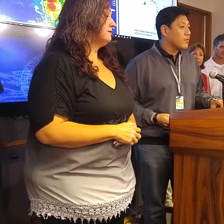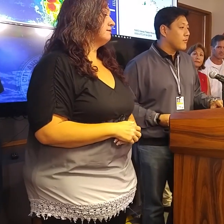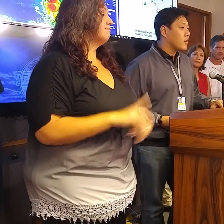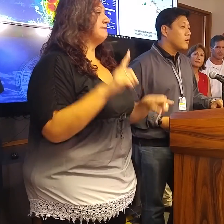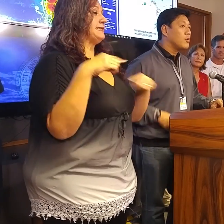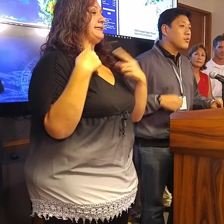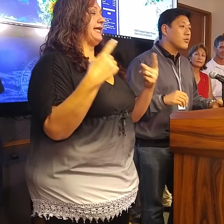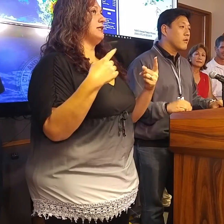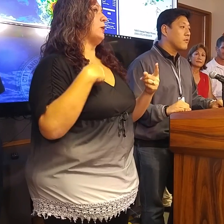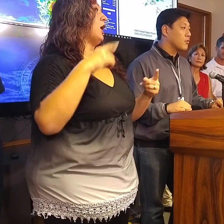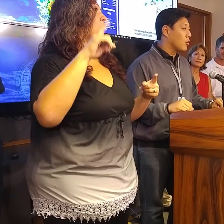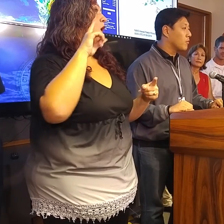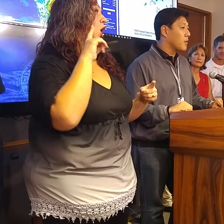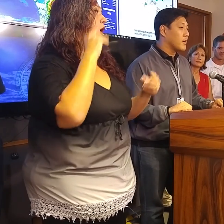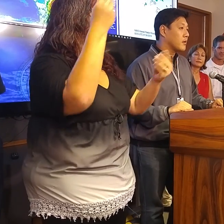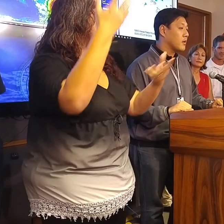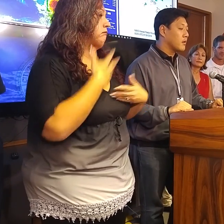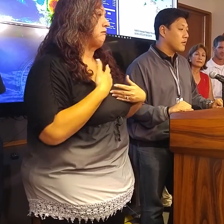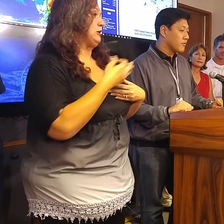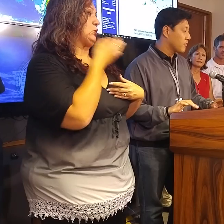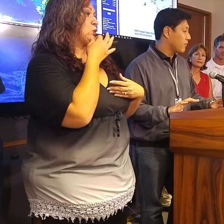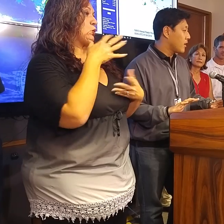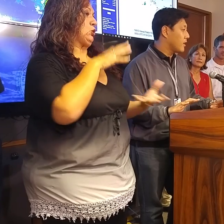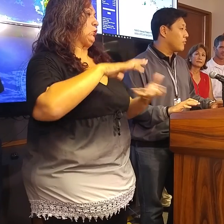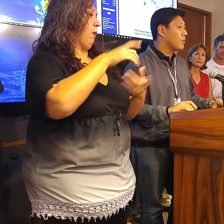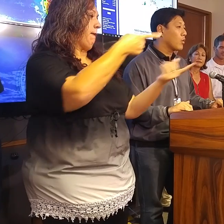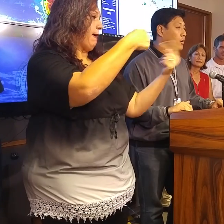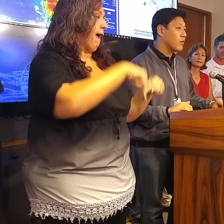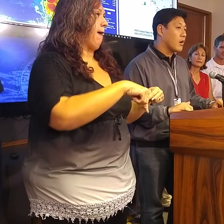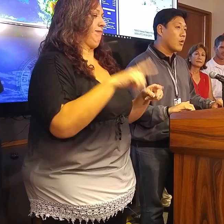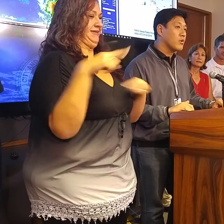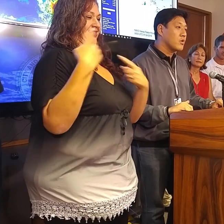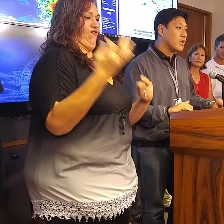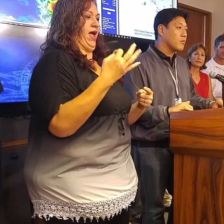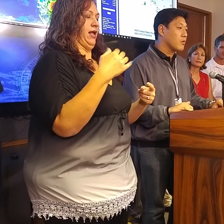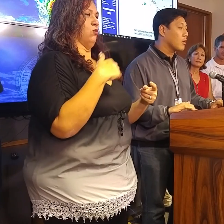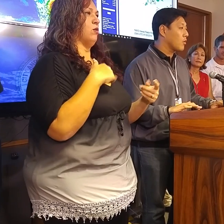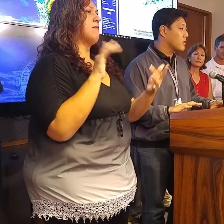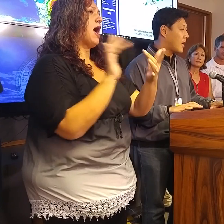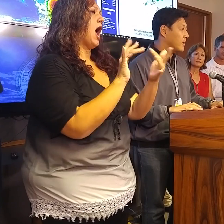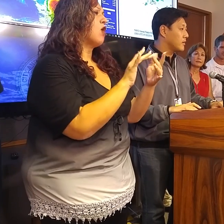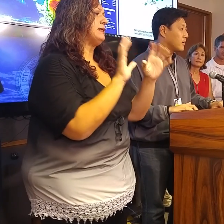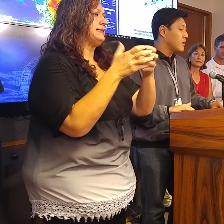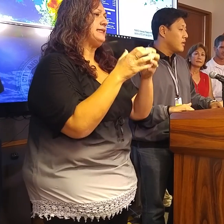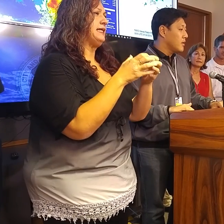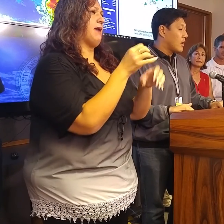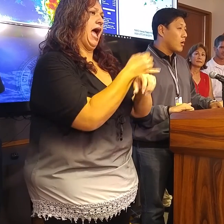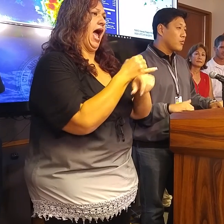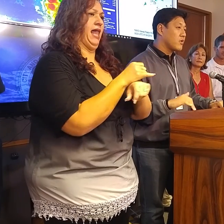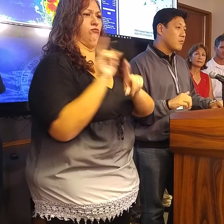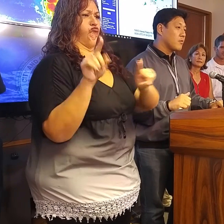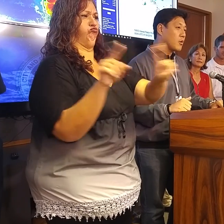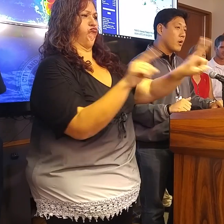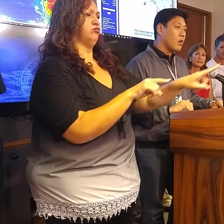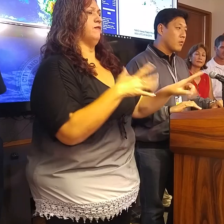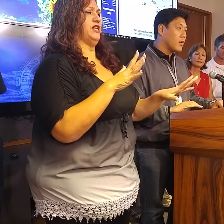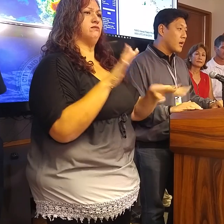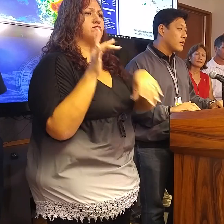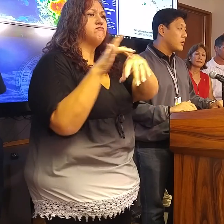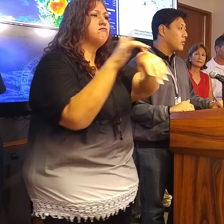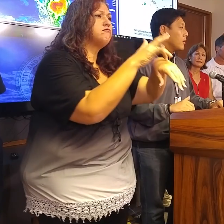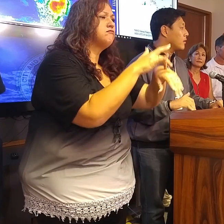Ever since we've gotten news of the storm coming, ever since Friday, we've been working with our outreach teams all across the island. Our outreach teams have been going